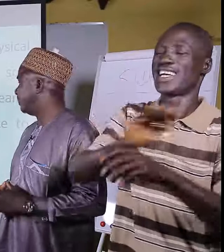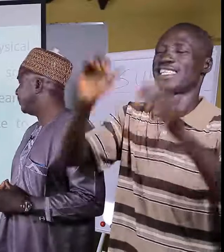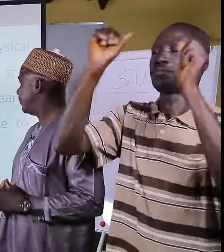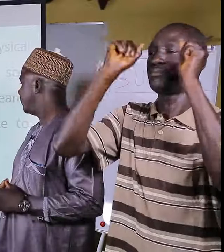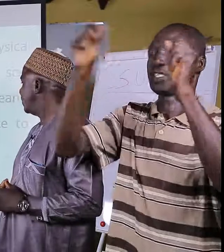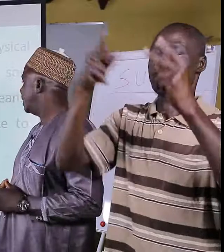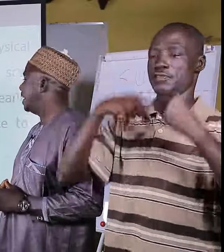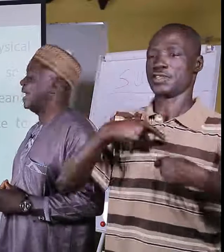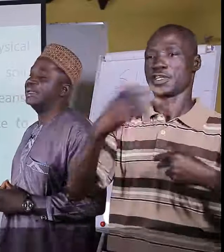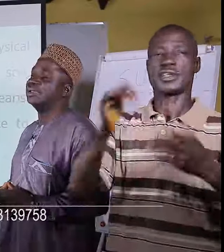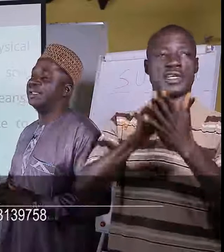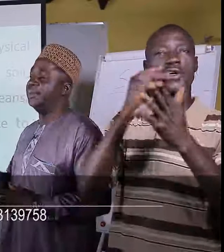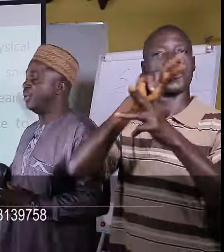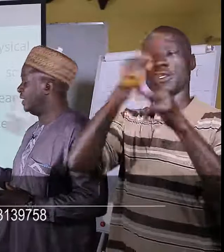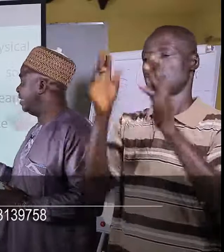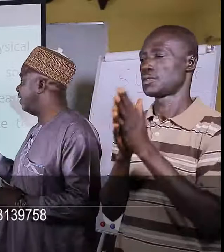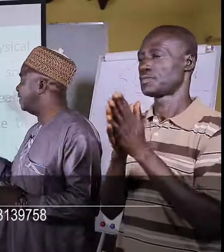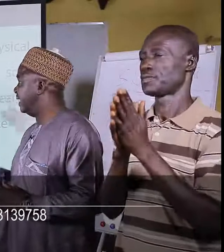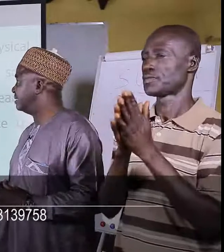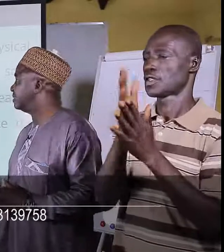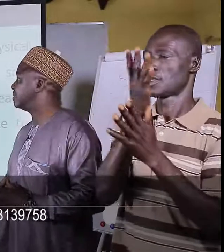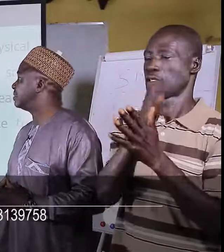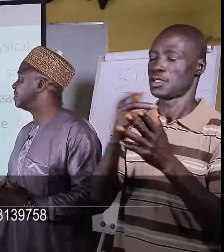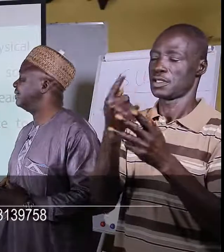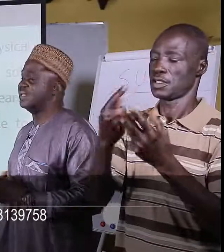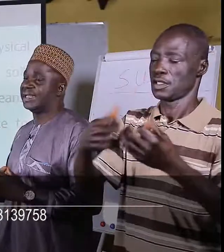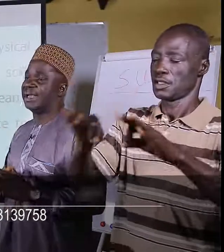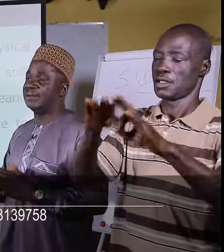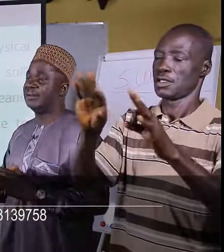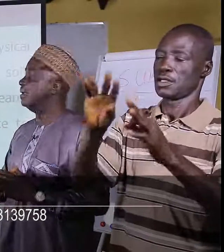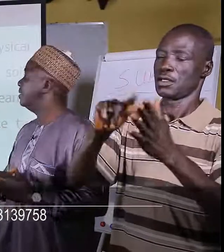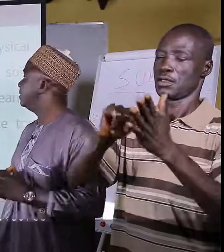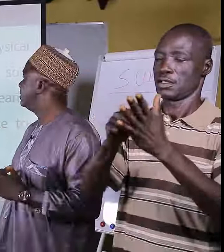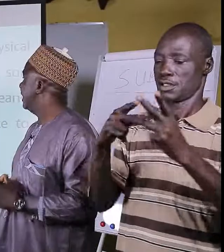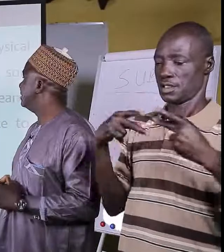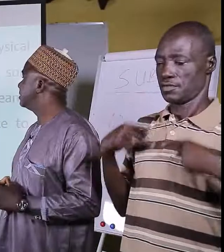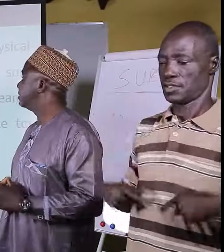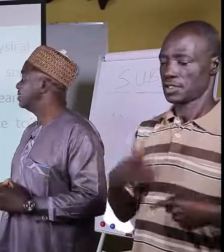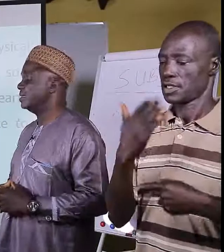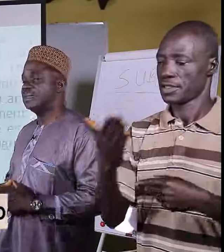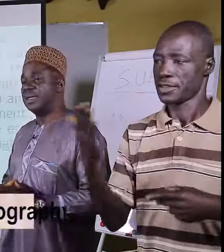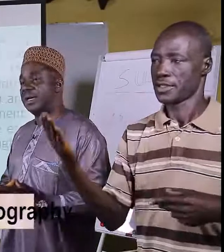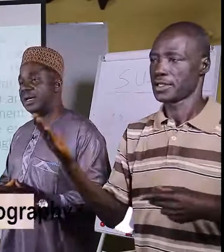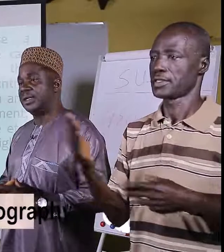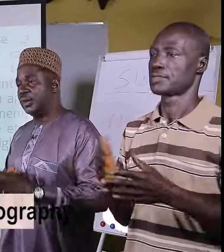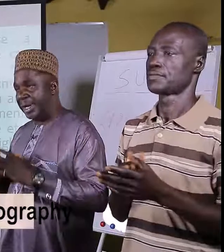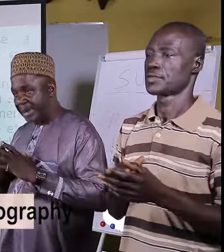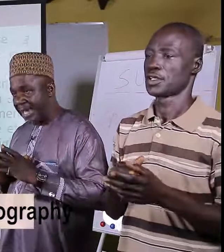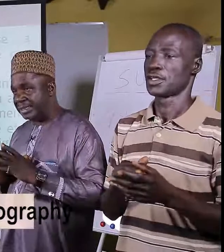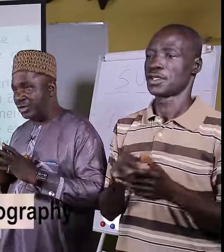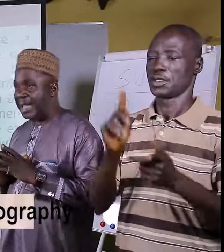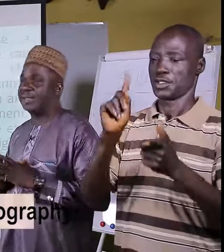etc. And the importance of these physical things